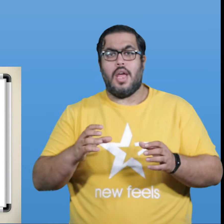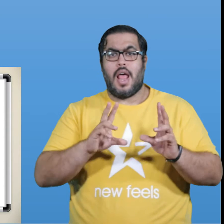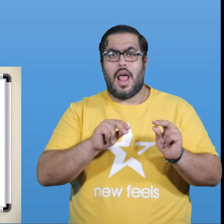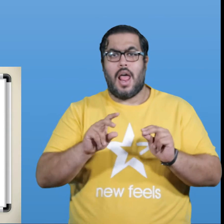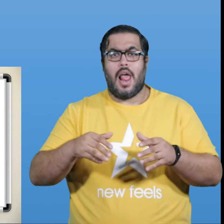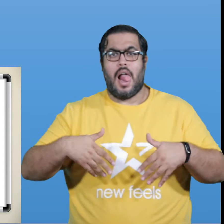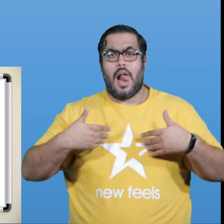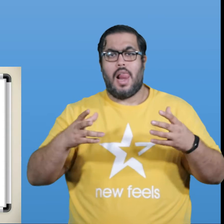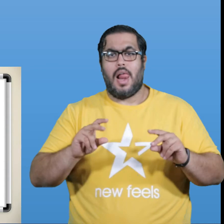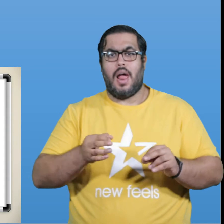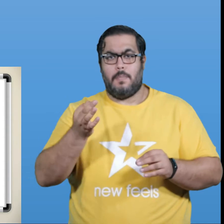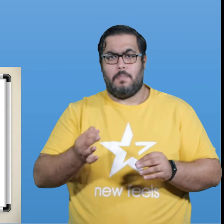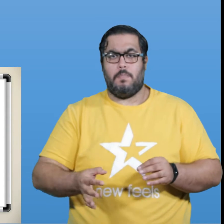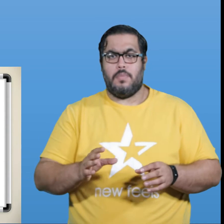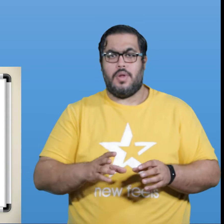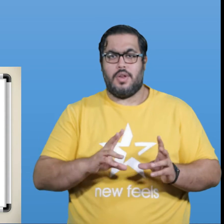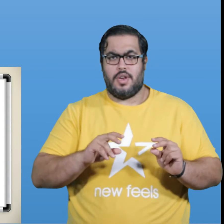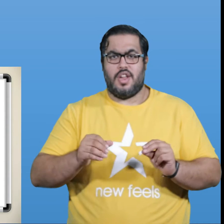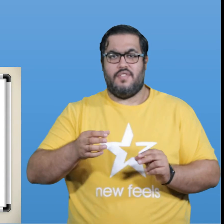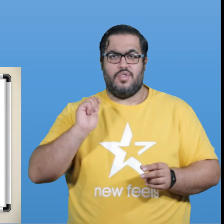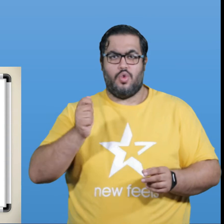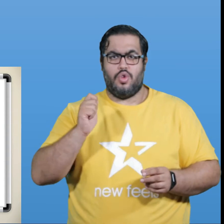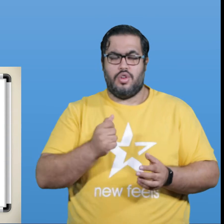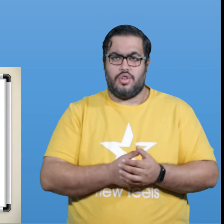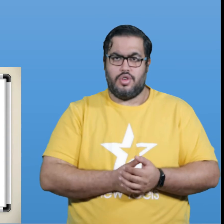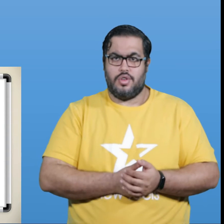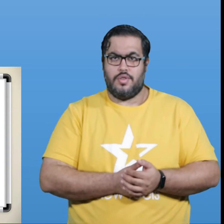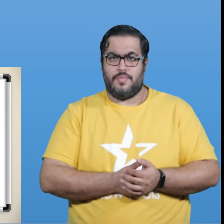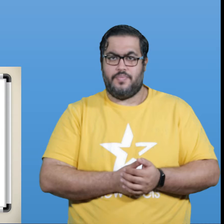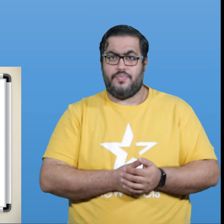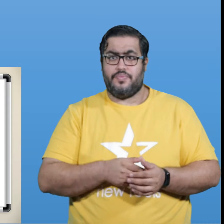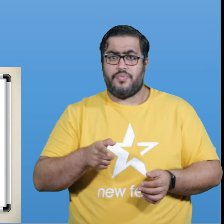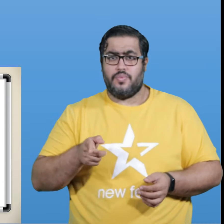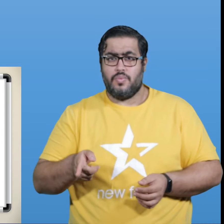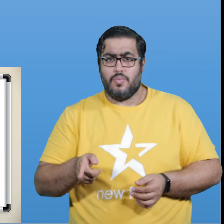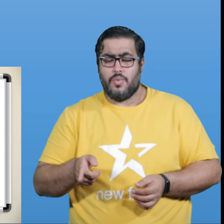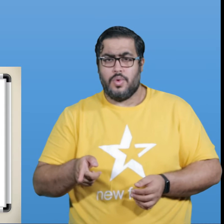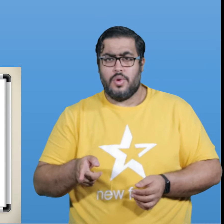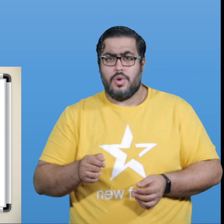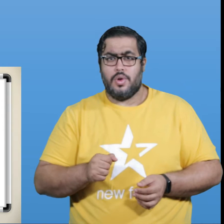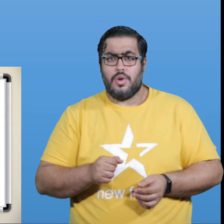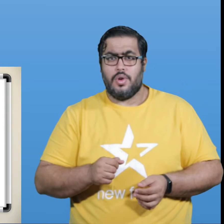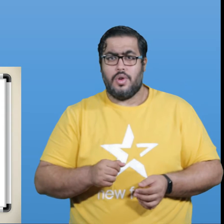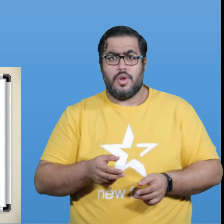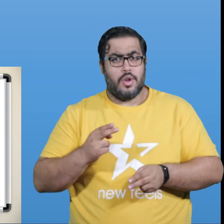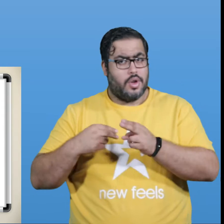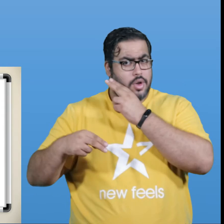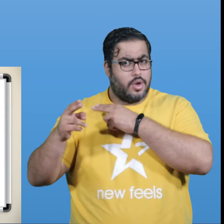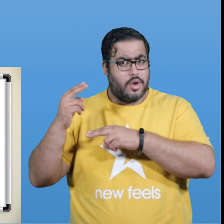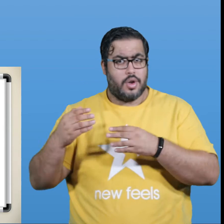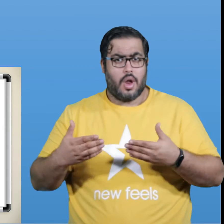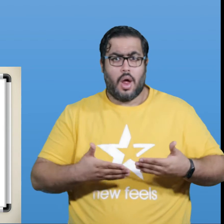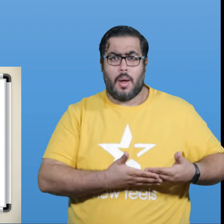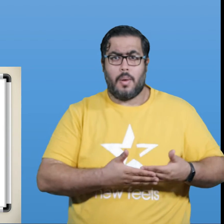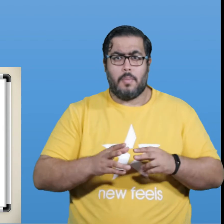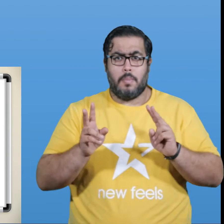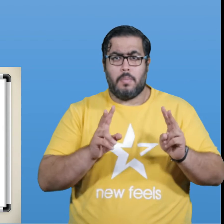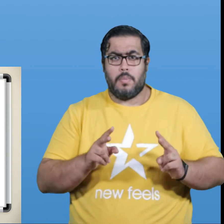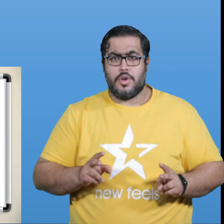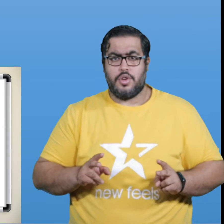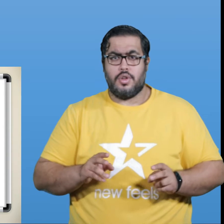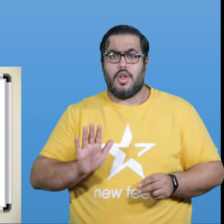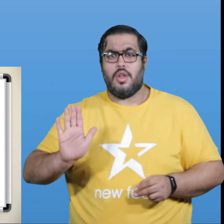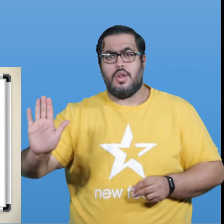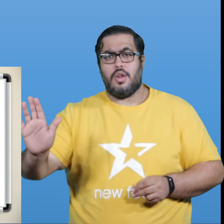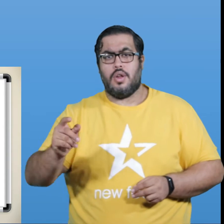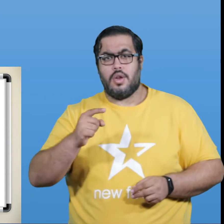to commemorate the birth of the child, though this does not occur if the child is yet to be born. Traditionally, the baby shower is an event for the